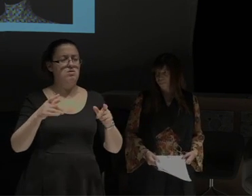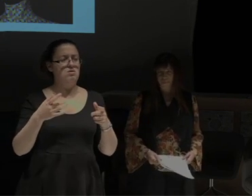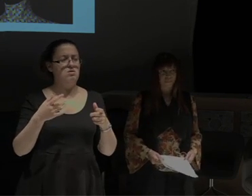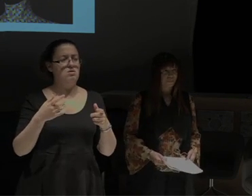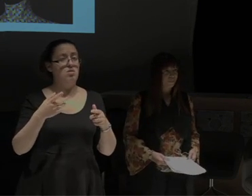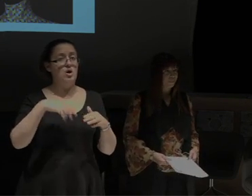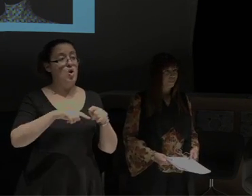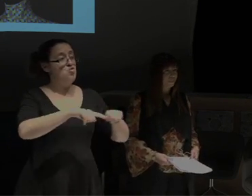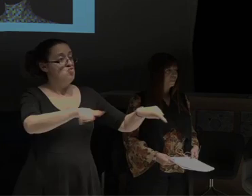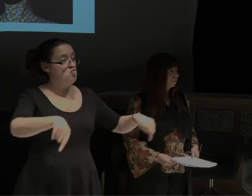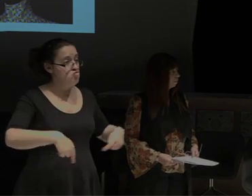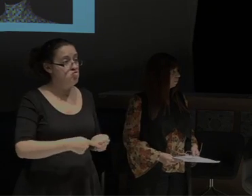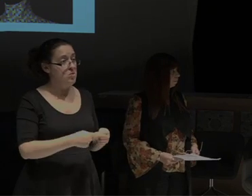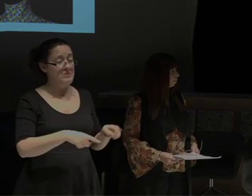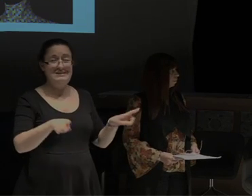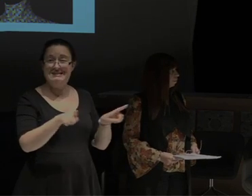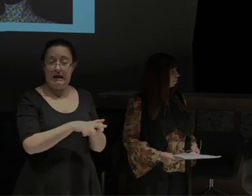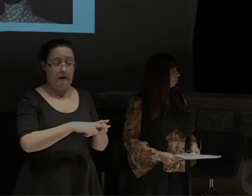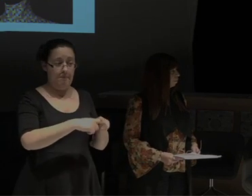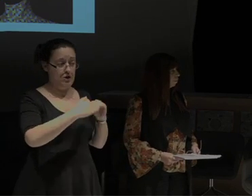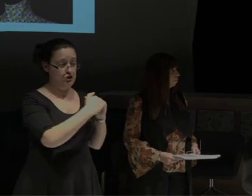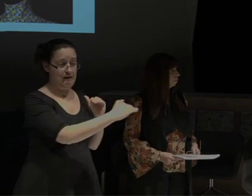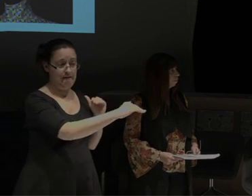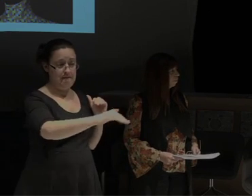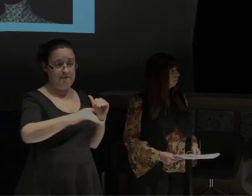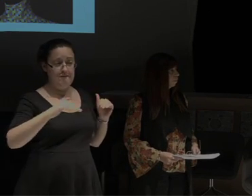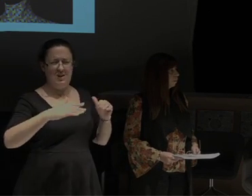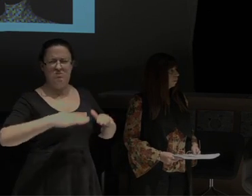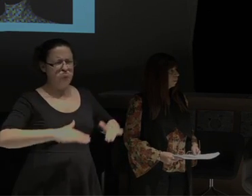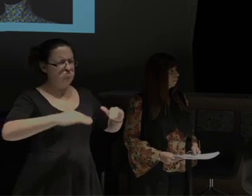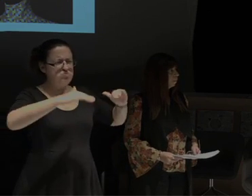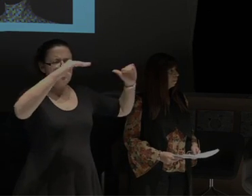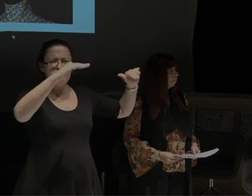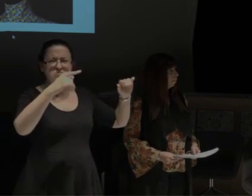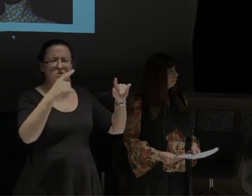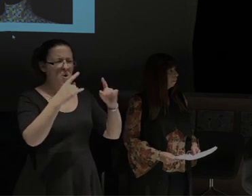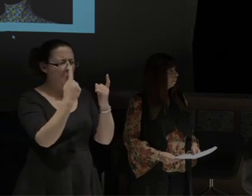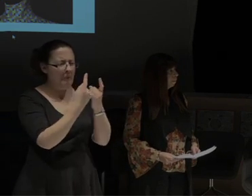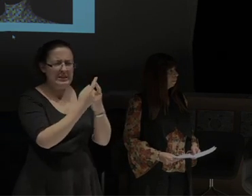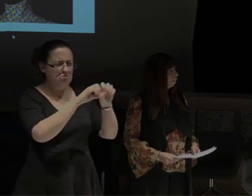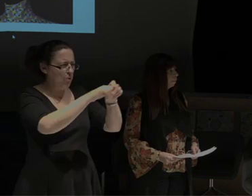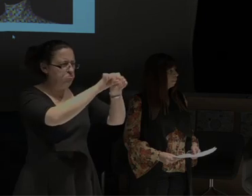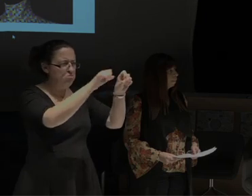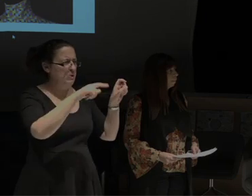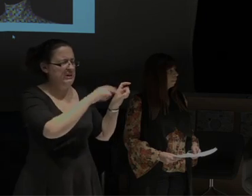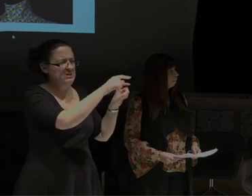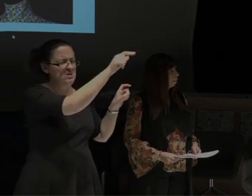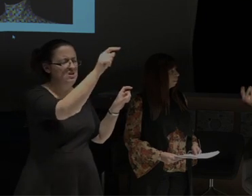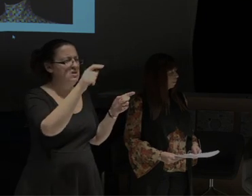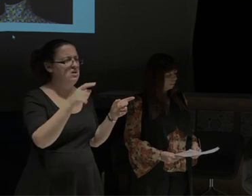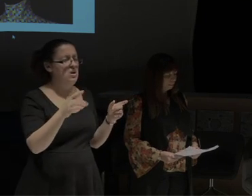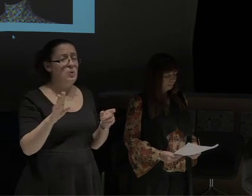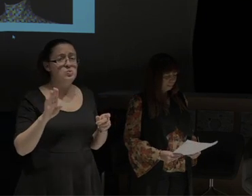then he took me into the rooms, and the rooms had the same thing. There were hundreds and hundreds of broken pieces, broken things everywhere,